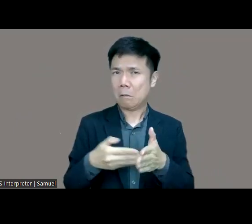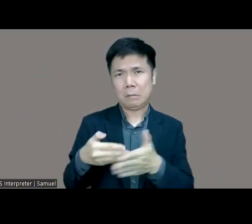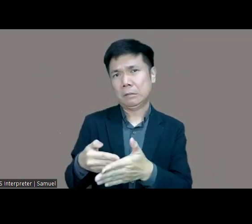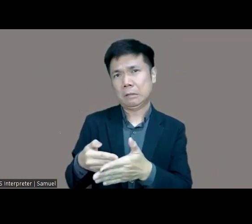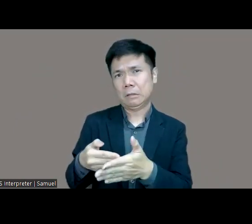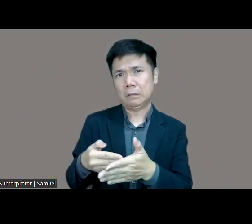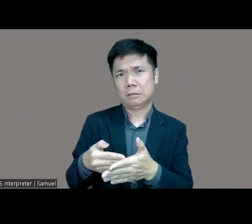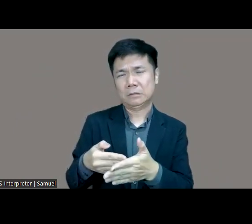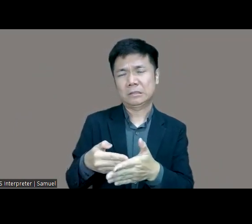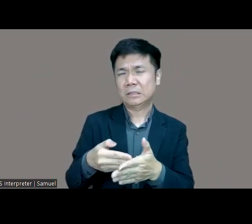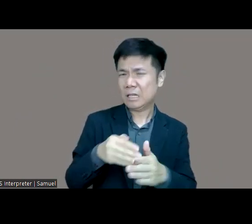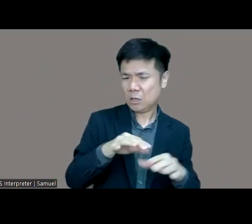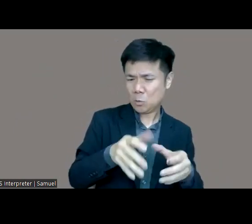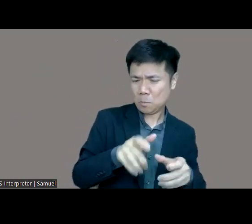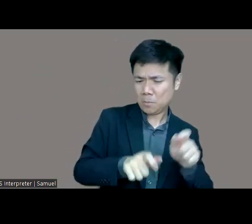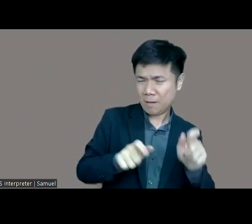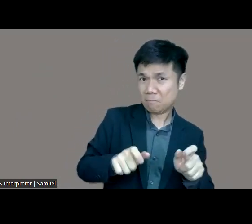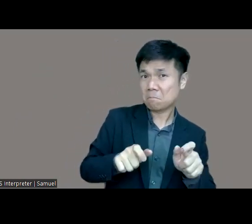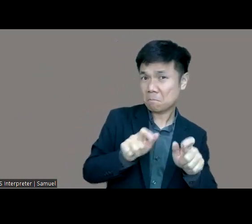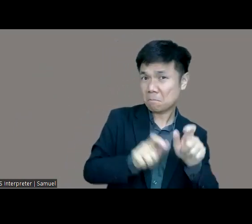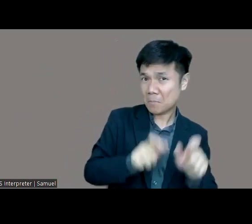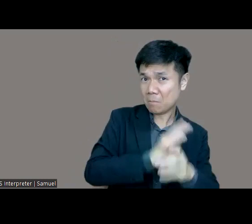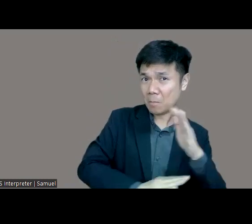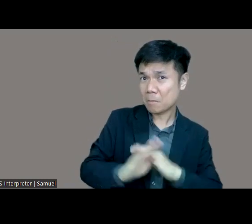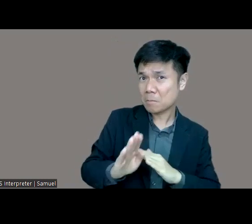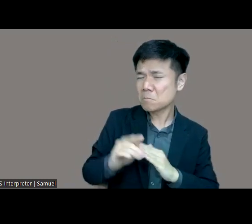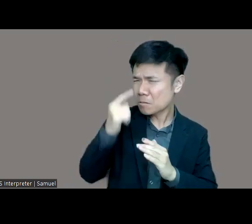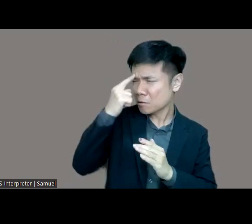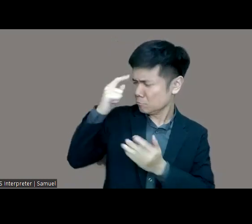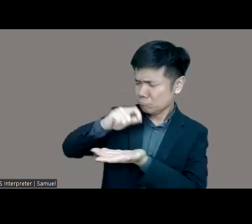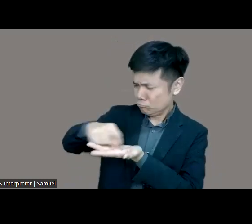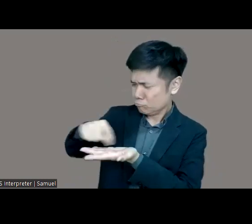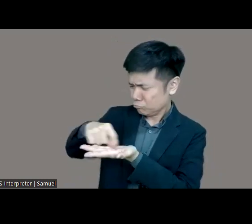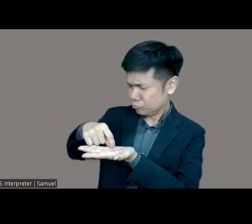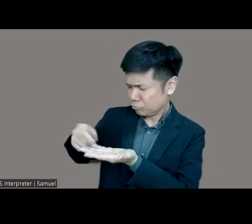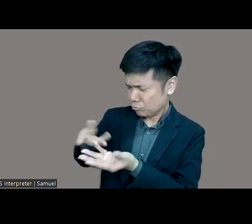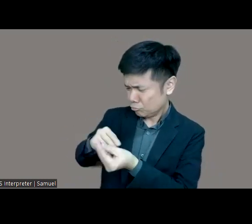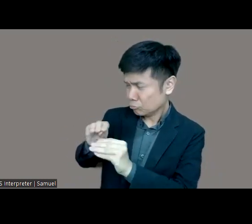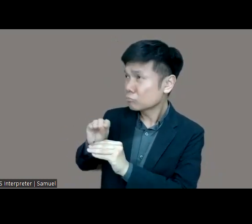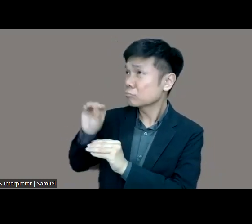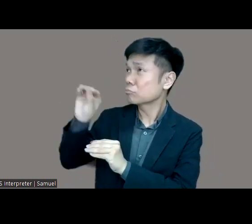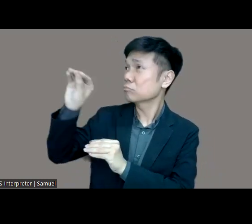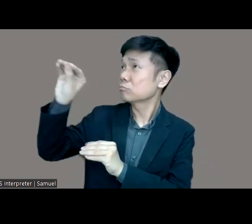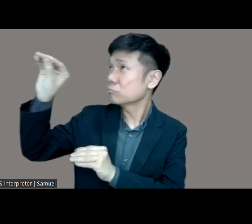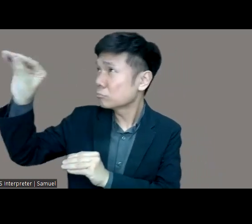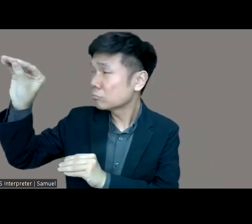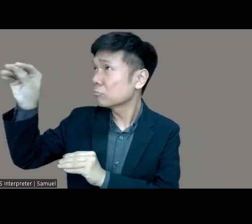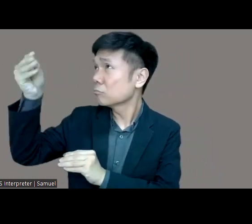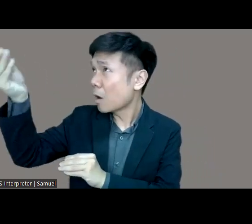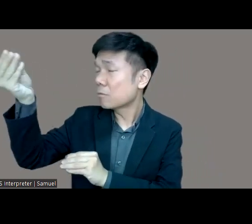please, Al-Rashid Kasani, if you would like to share additional points on your work in the Philippines, it may be interesting as